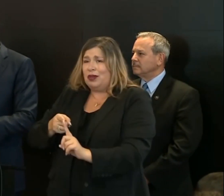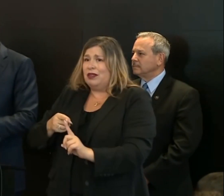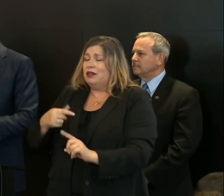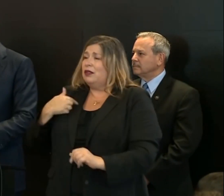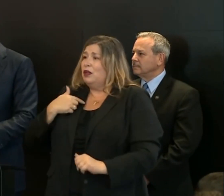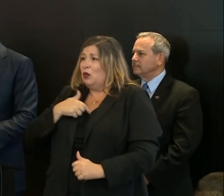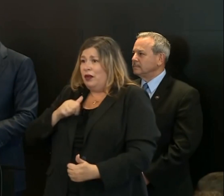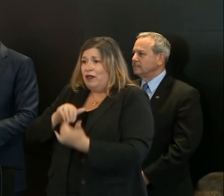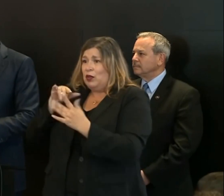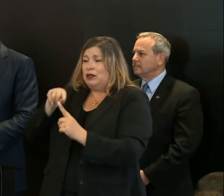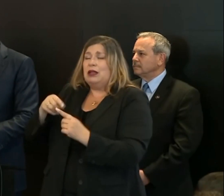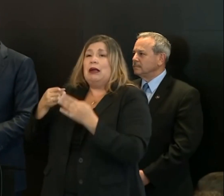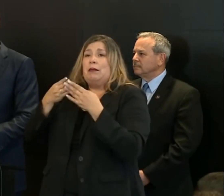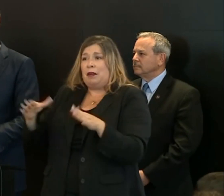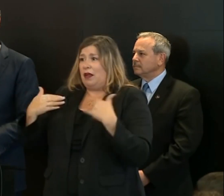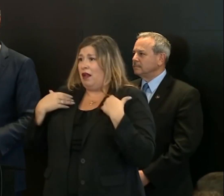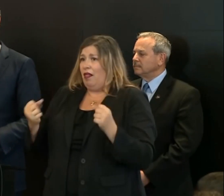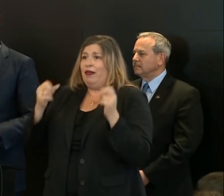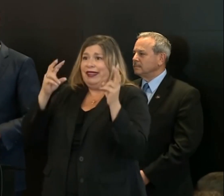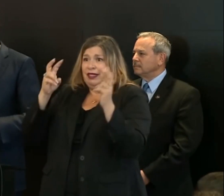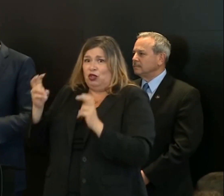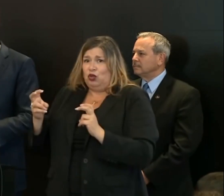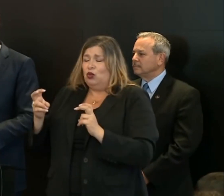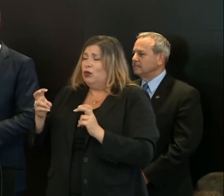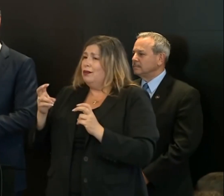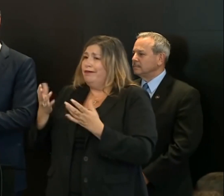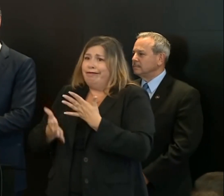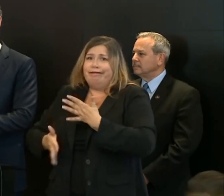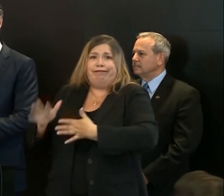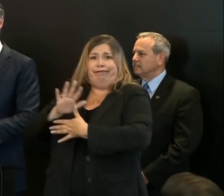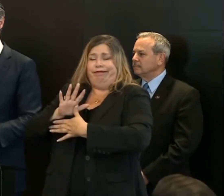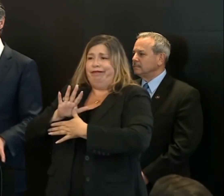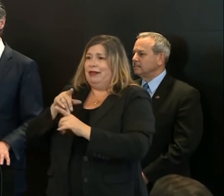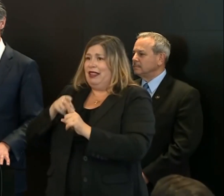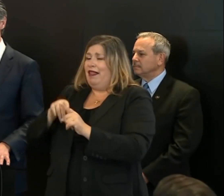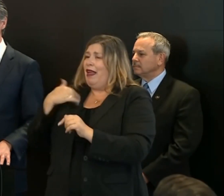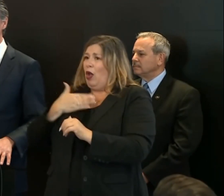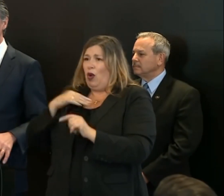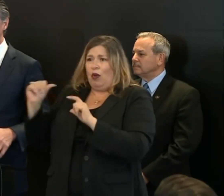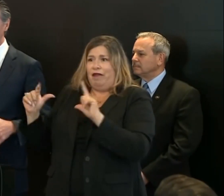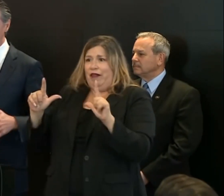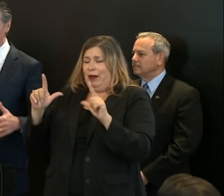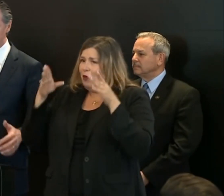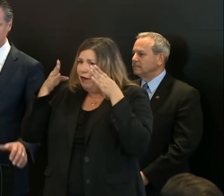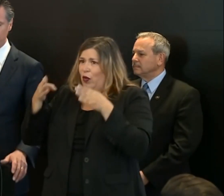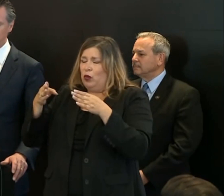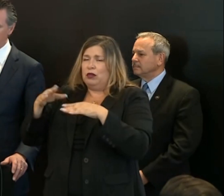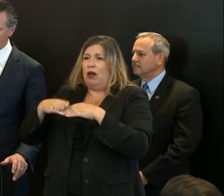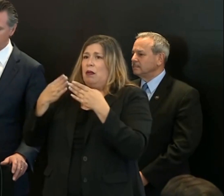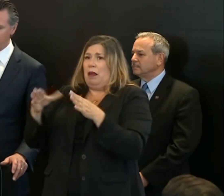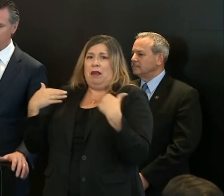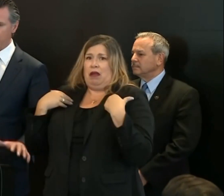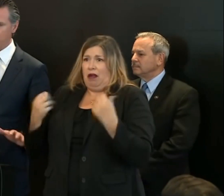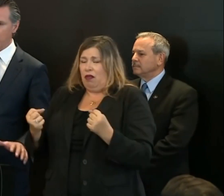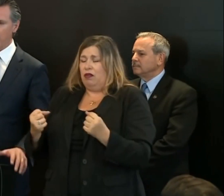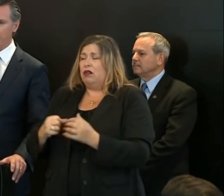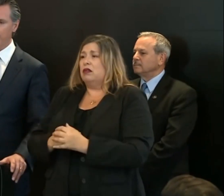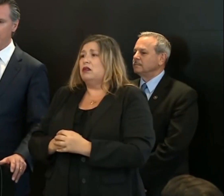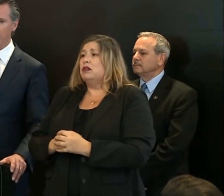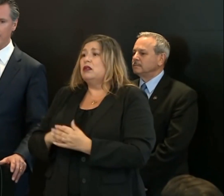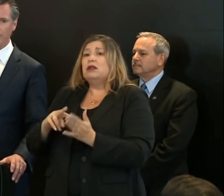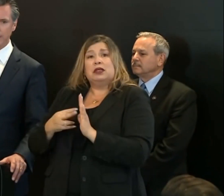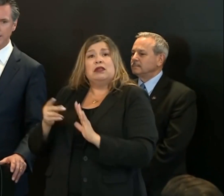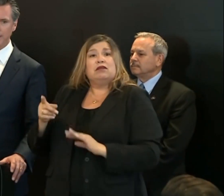this as a public health issue. And above all else, that's our frame and focus. And people, again, should